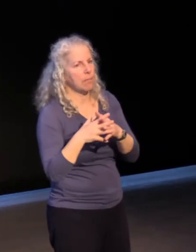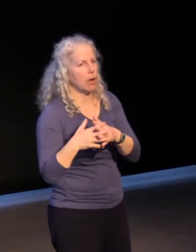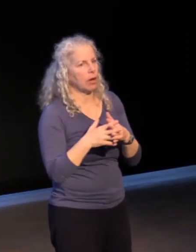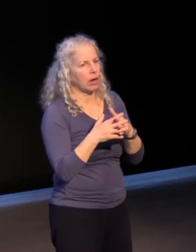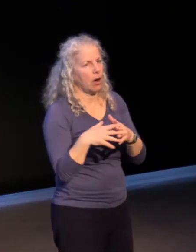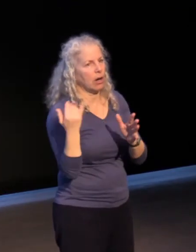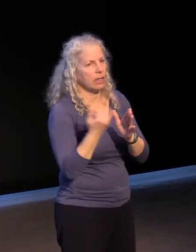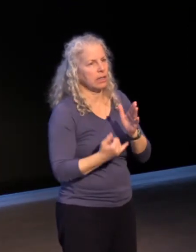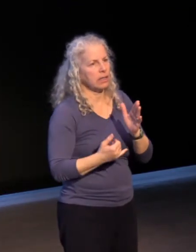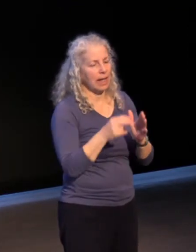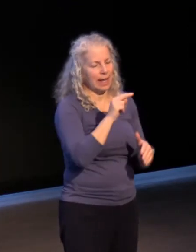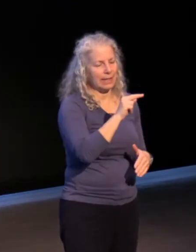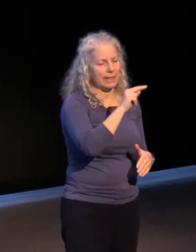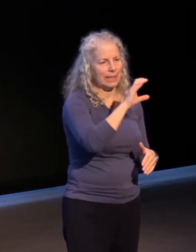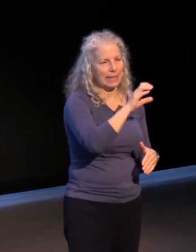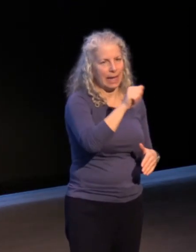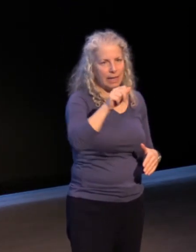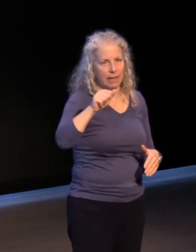NCAAA, in